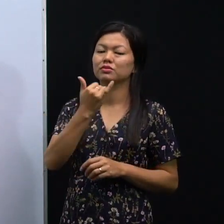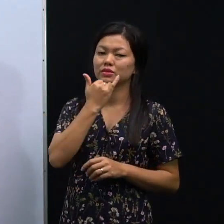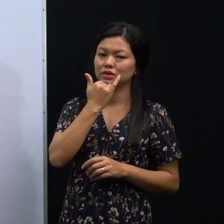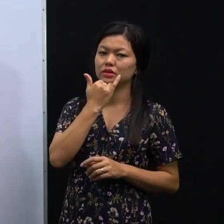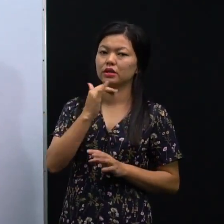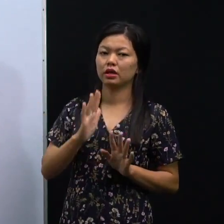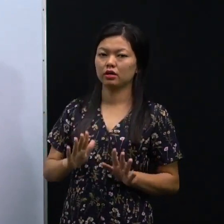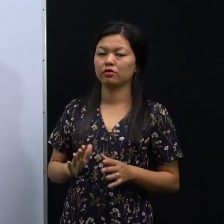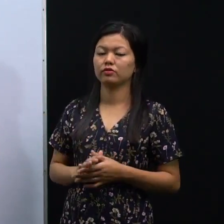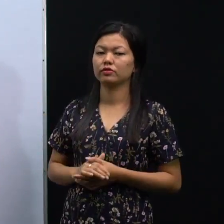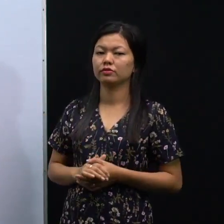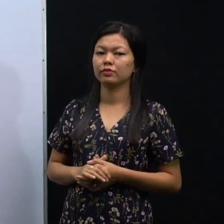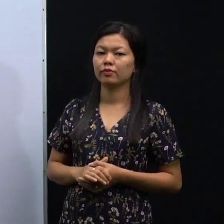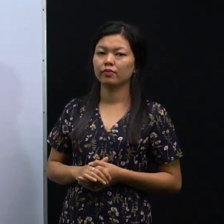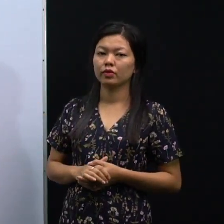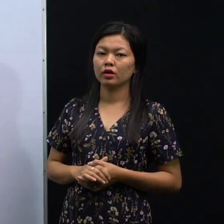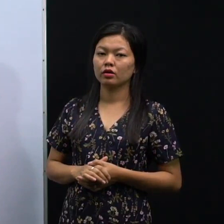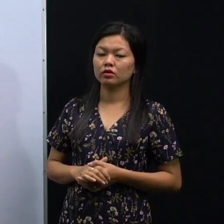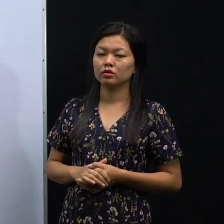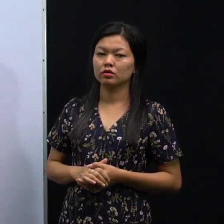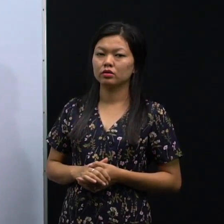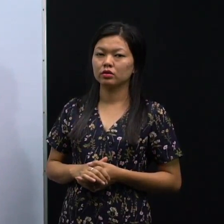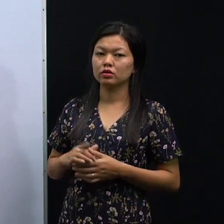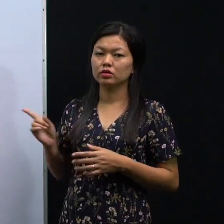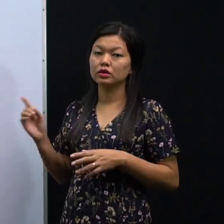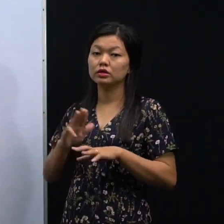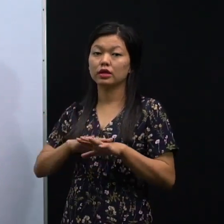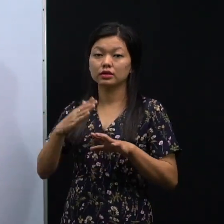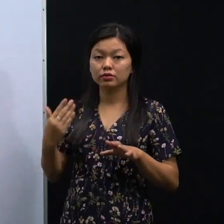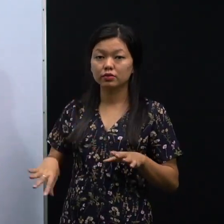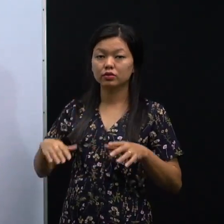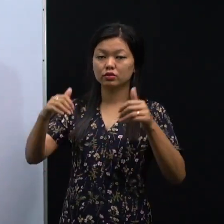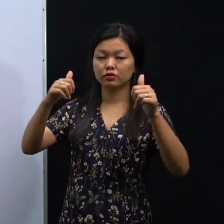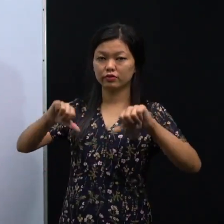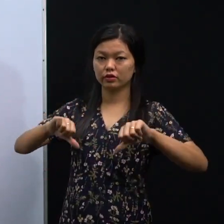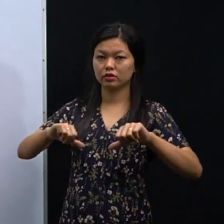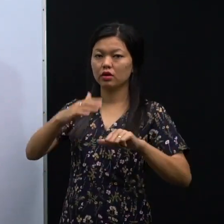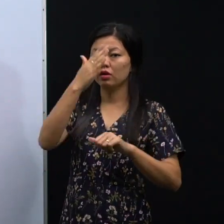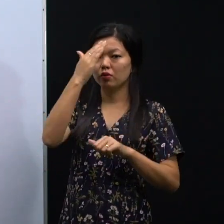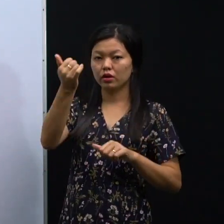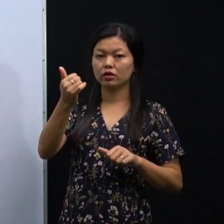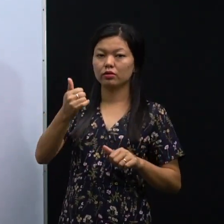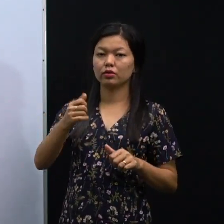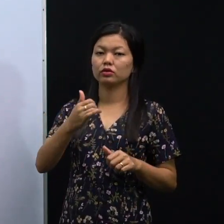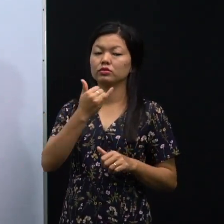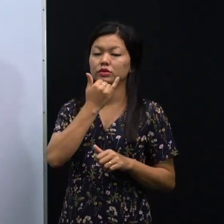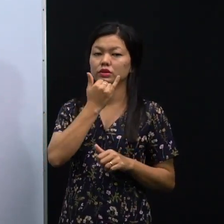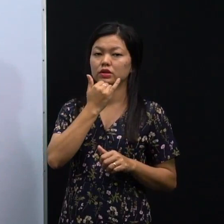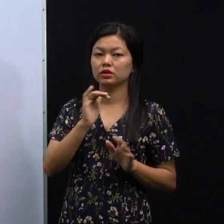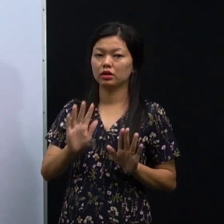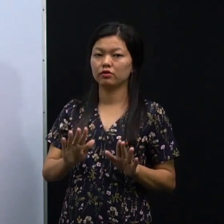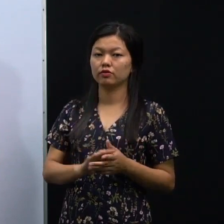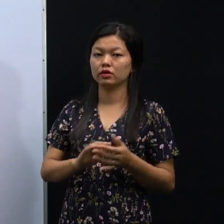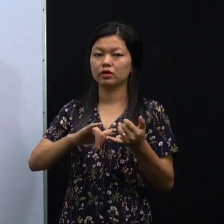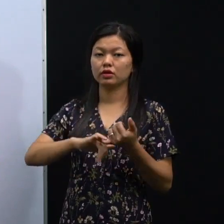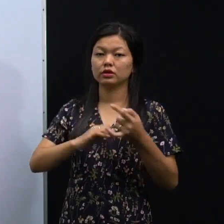this electron, or the distribution of this electron, or the stability of the atom, he did